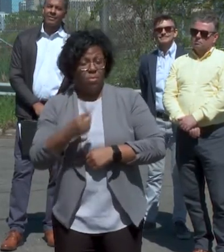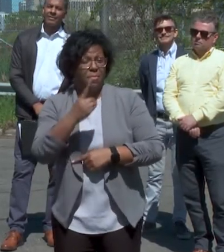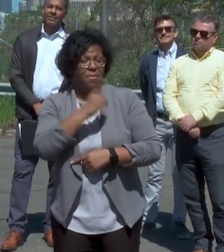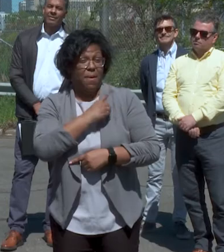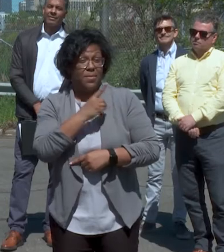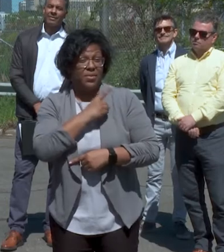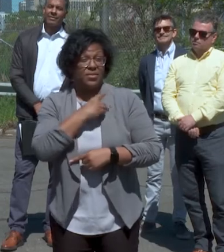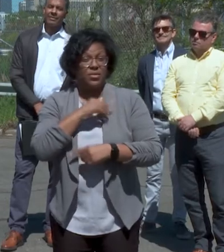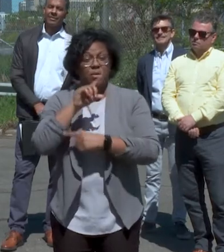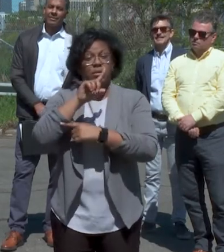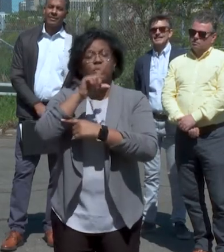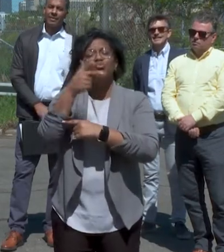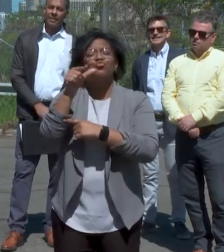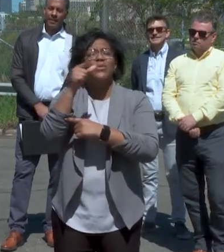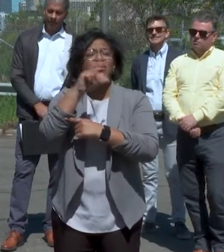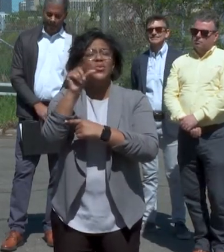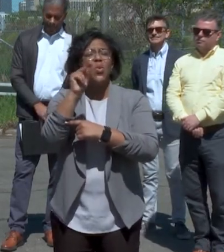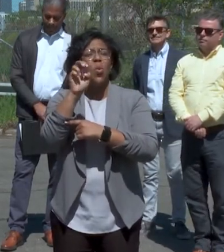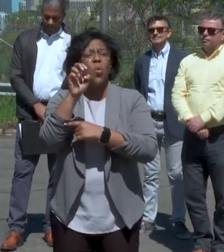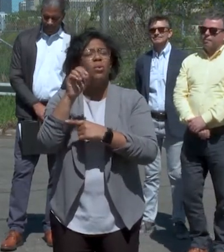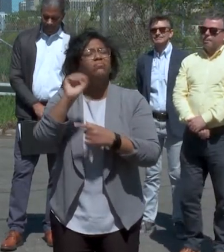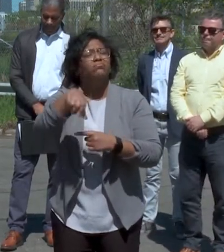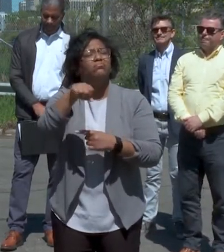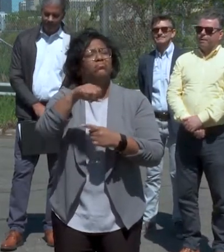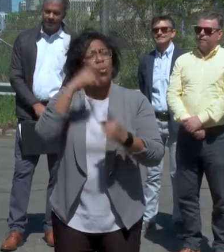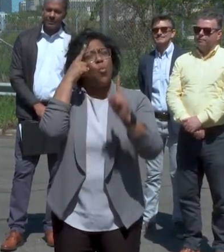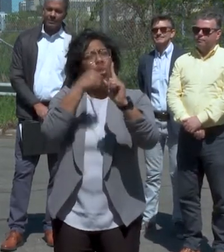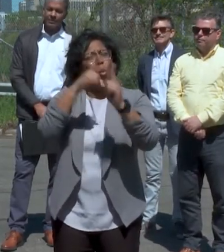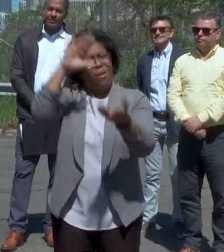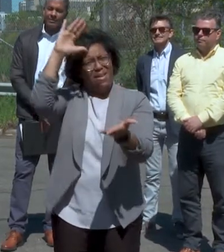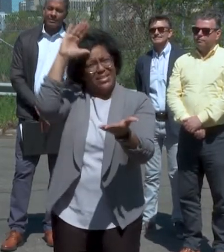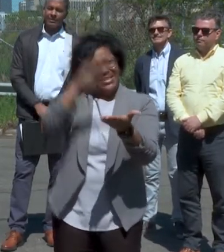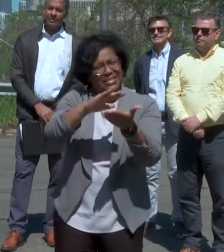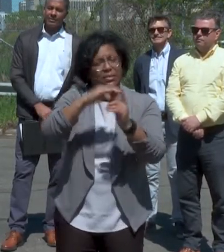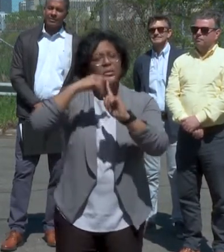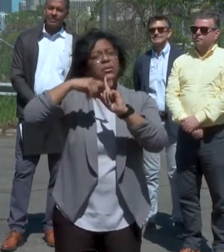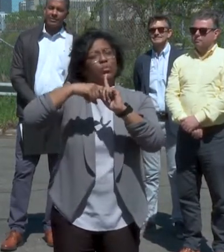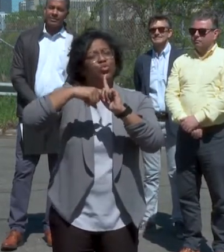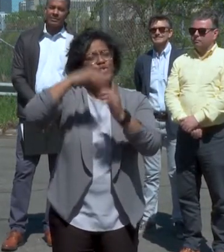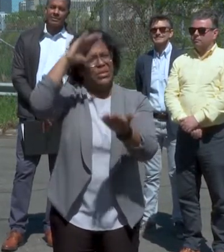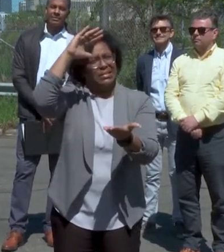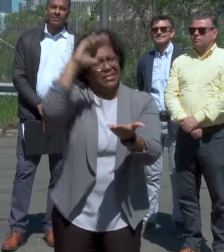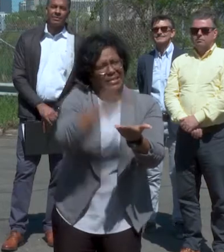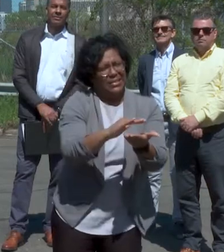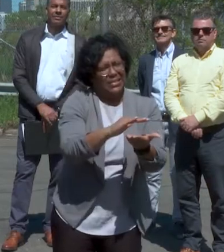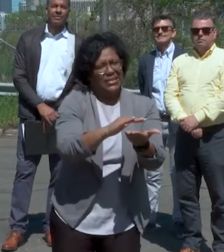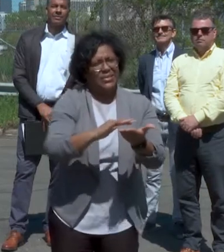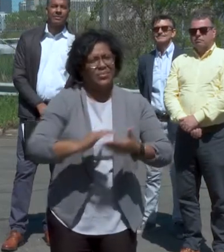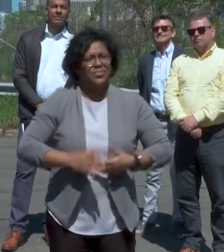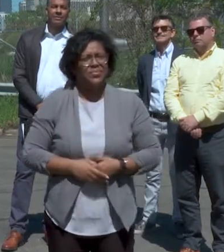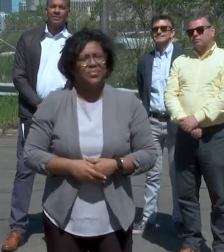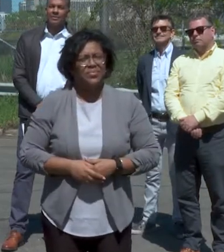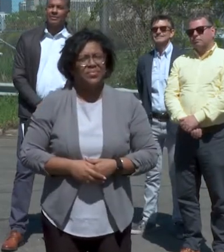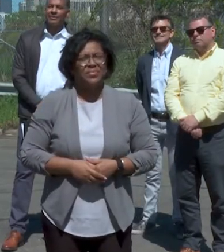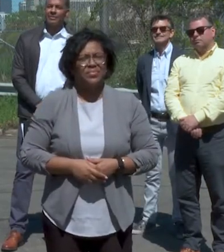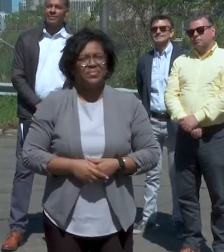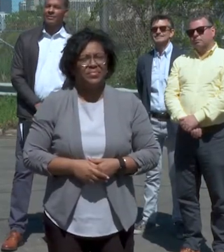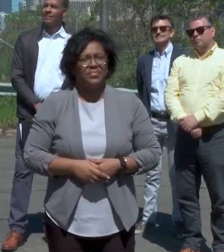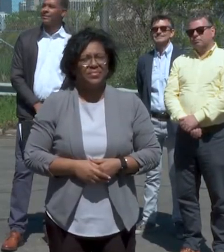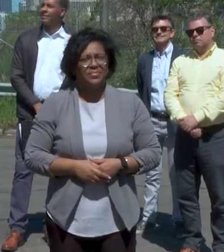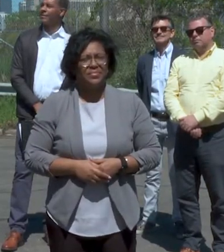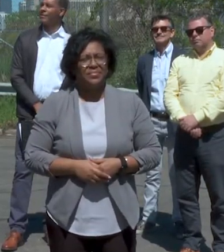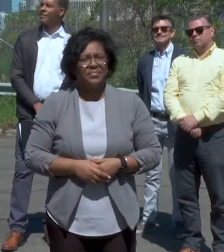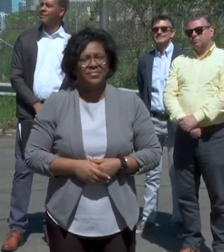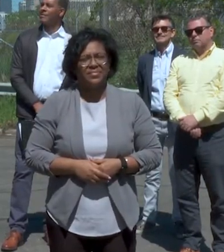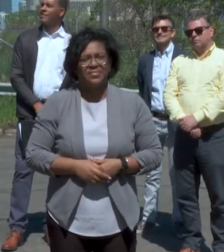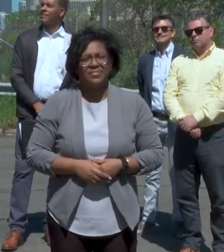also downtown, and make sure that we are prioritizing disadvantaged parts of our city. A green zone is a group of neighborhoods